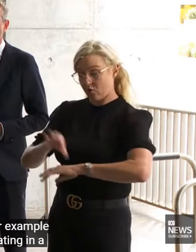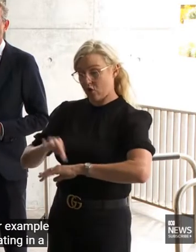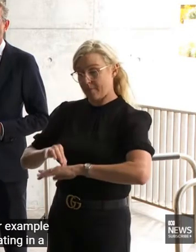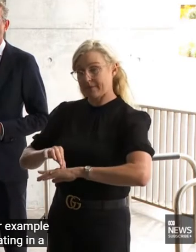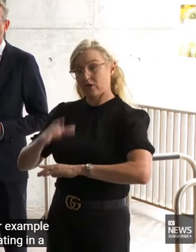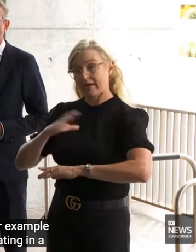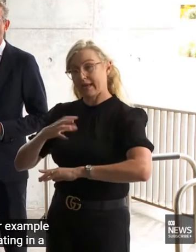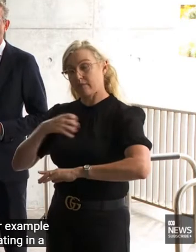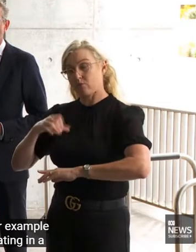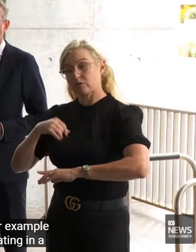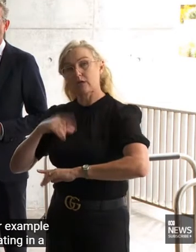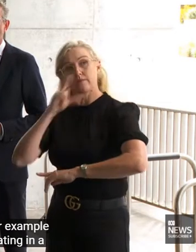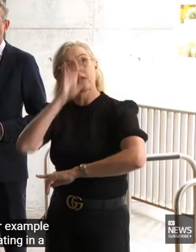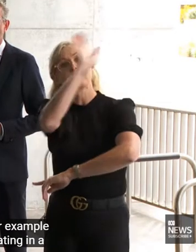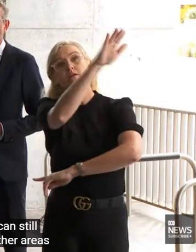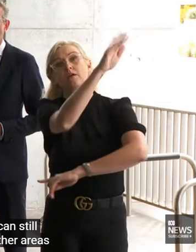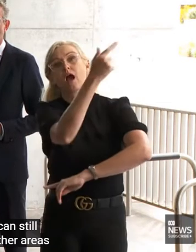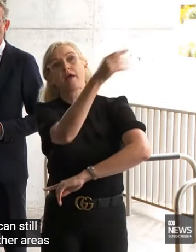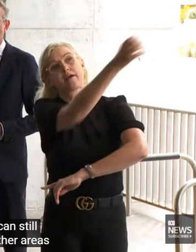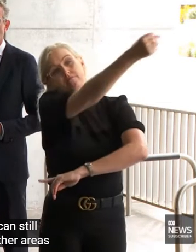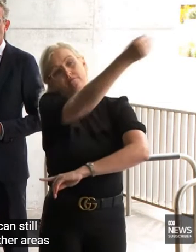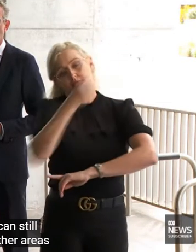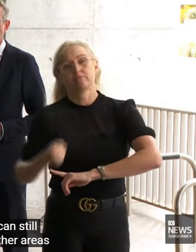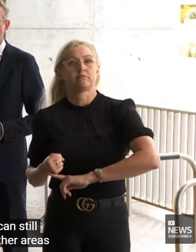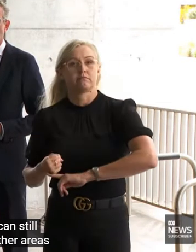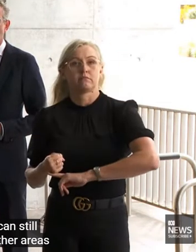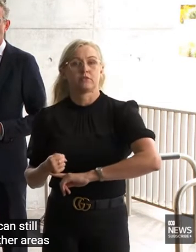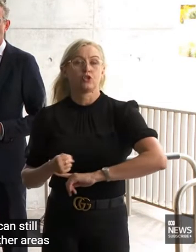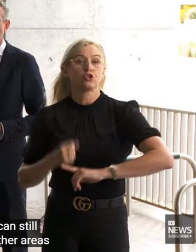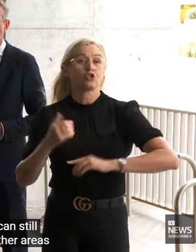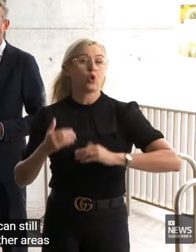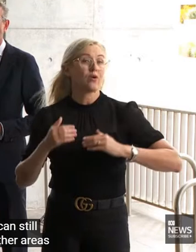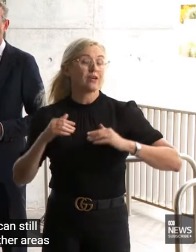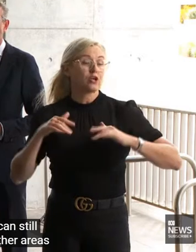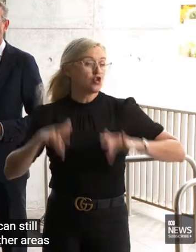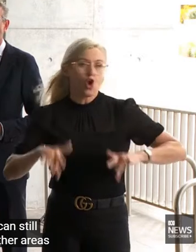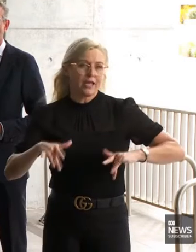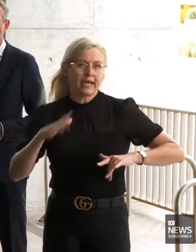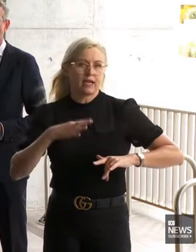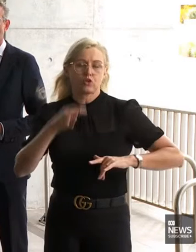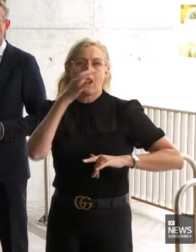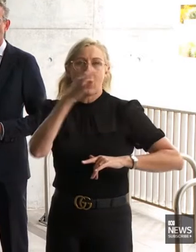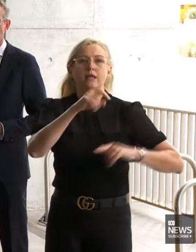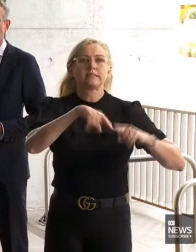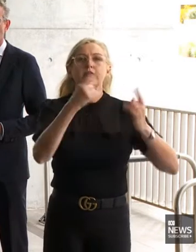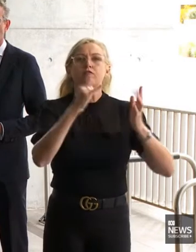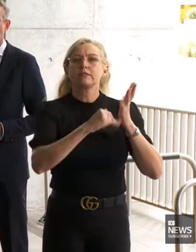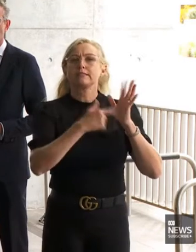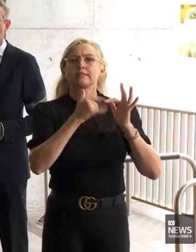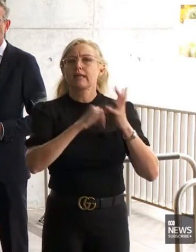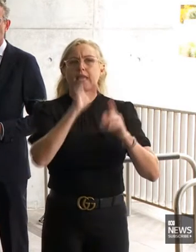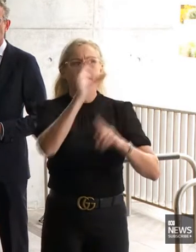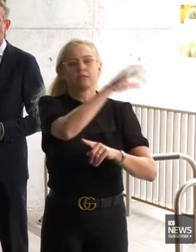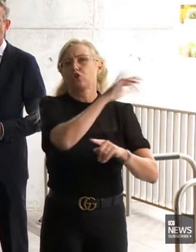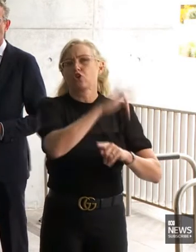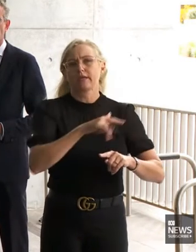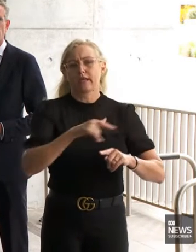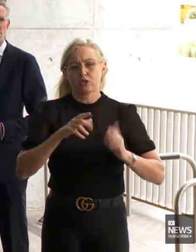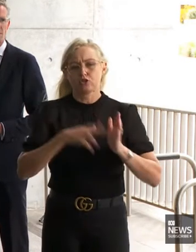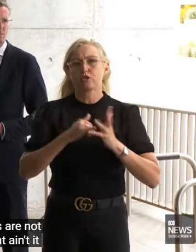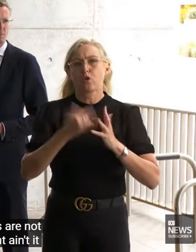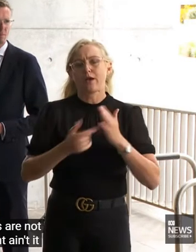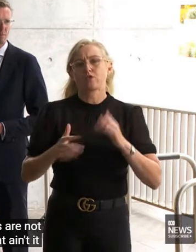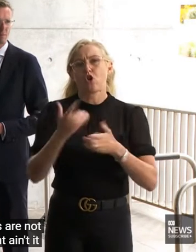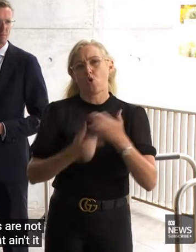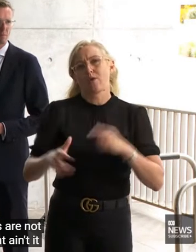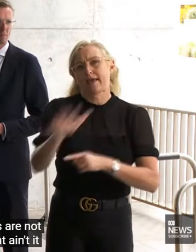where the pressures are not there. So at this point, it hasn't moved to the need to actually have those additional requests into other states. Sorry, you